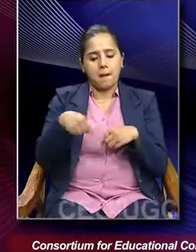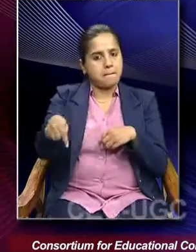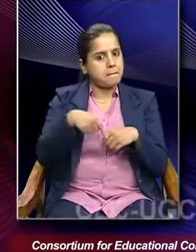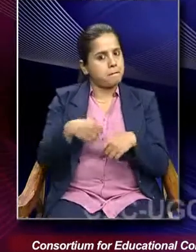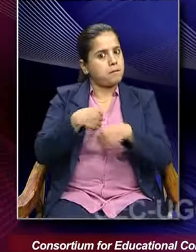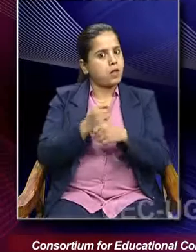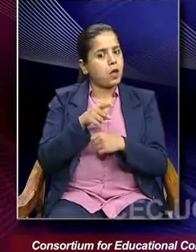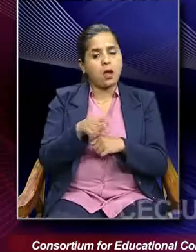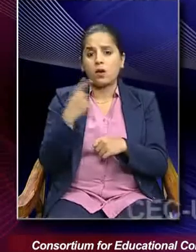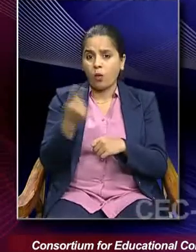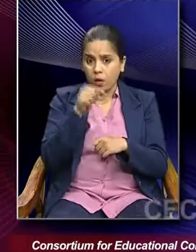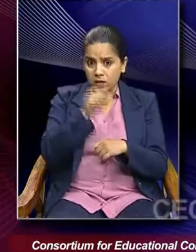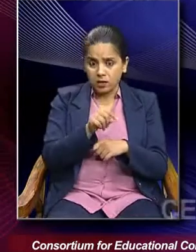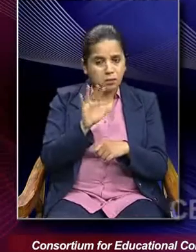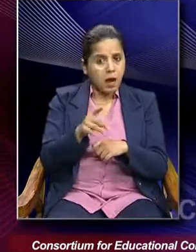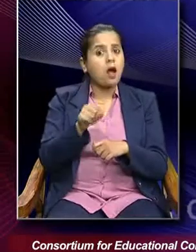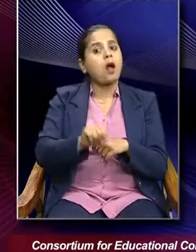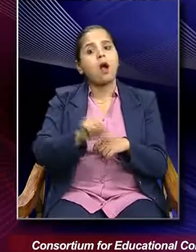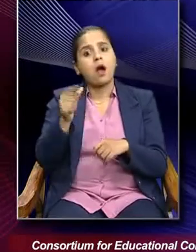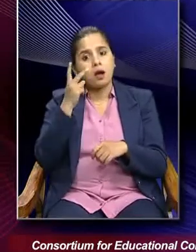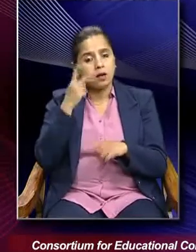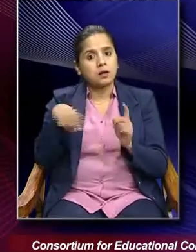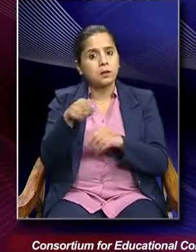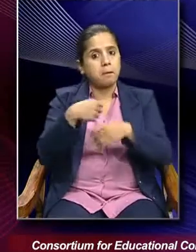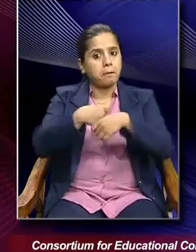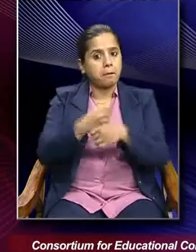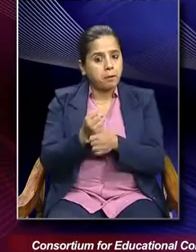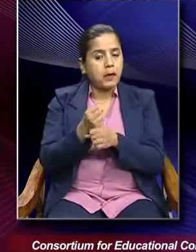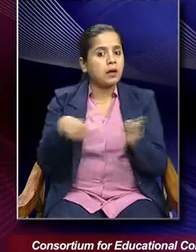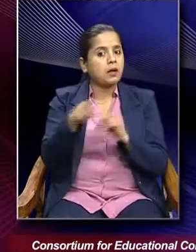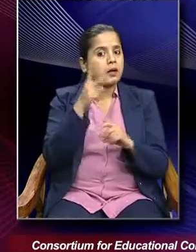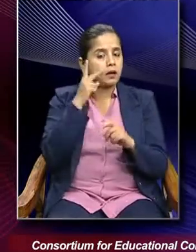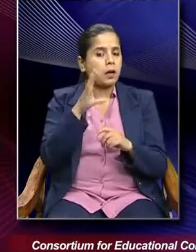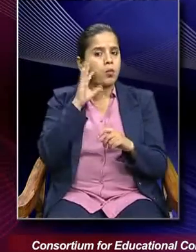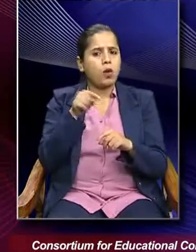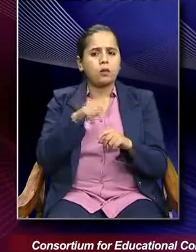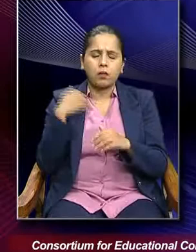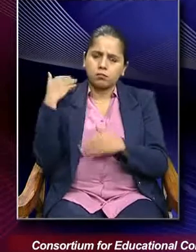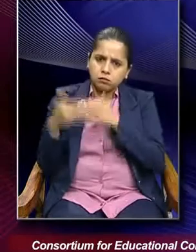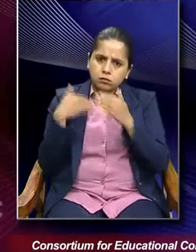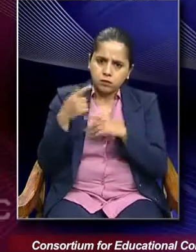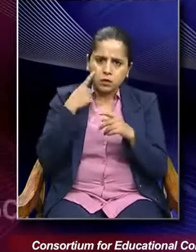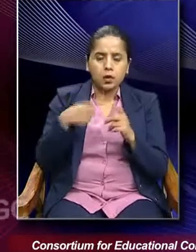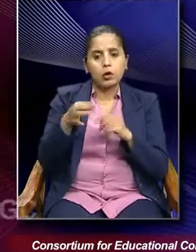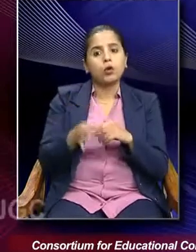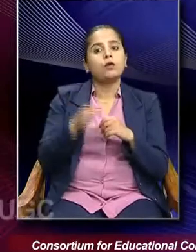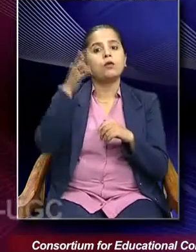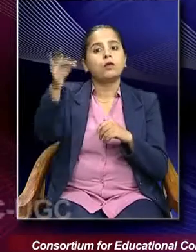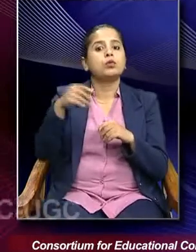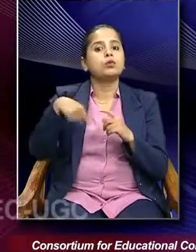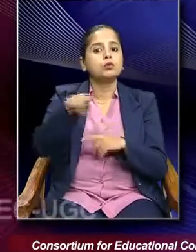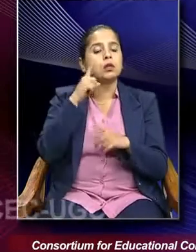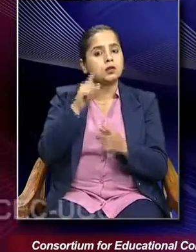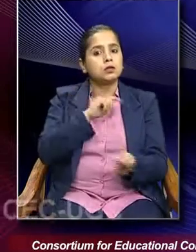And not only this kind of created a trend that the future